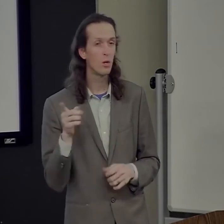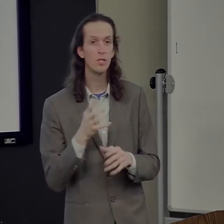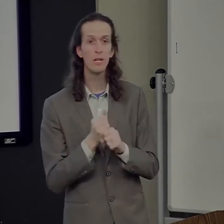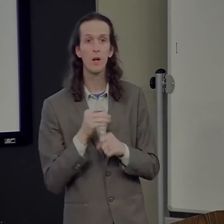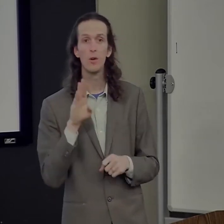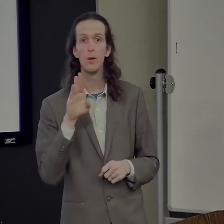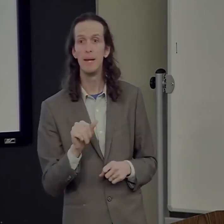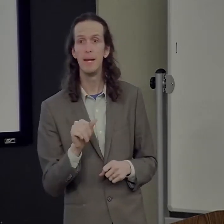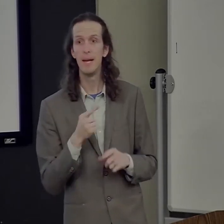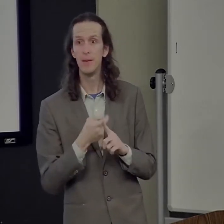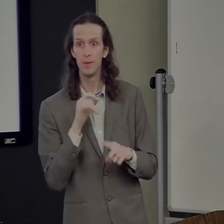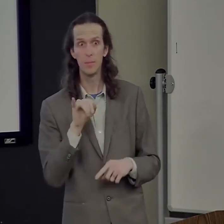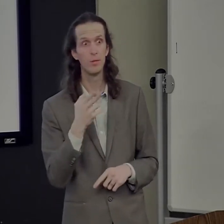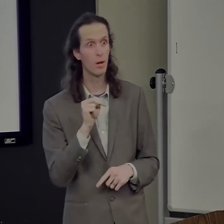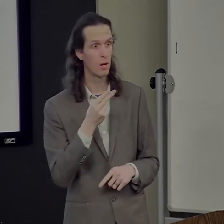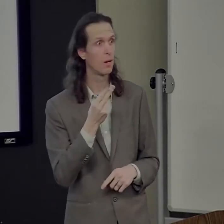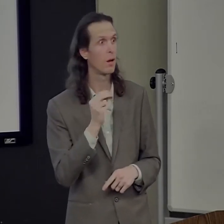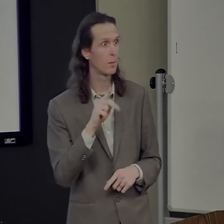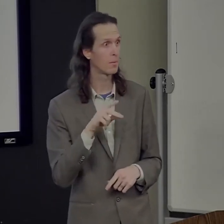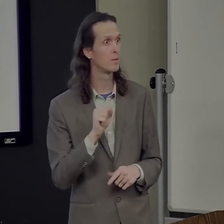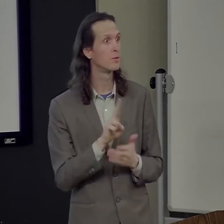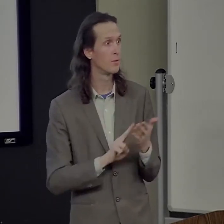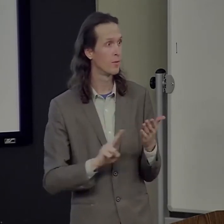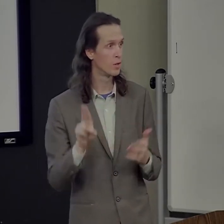University. She got her